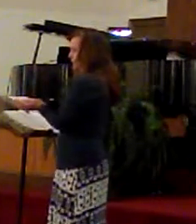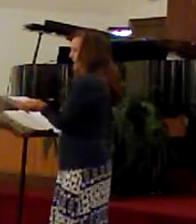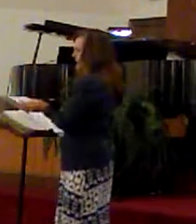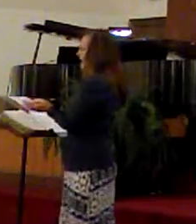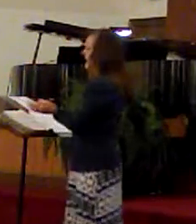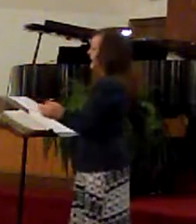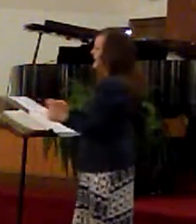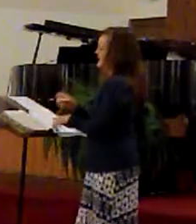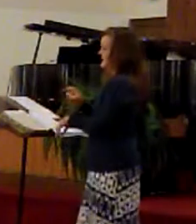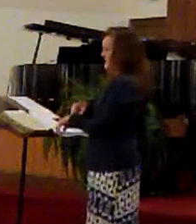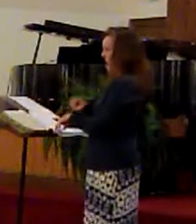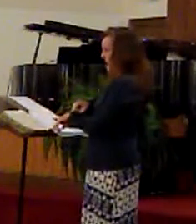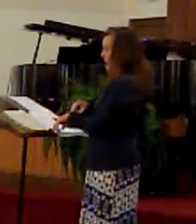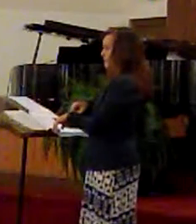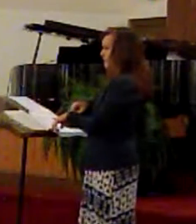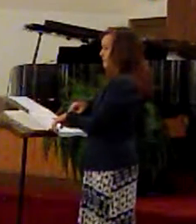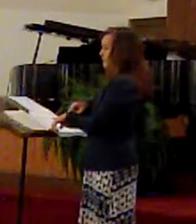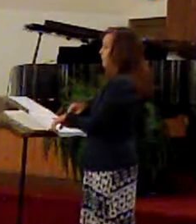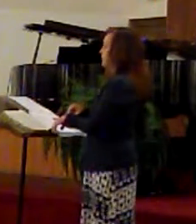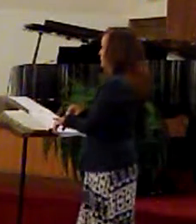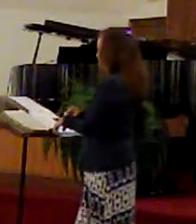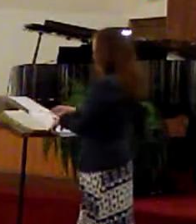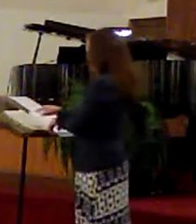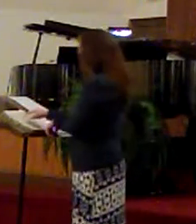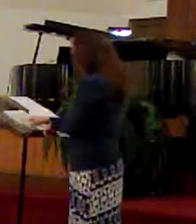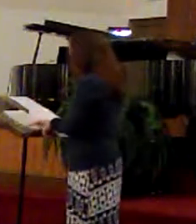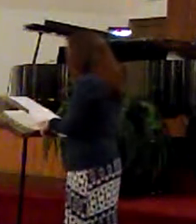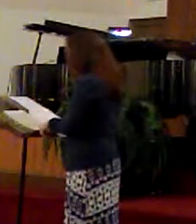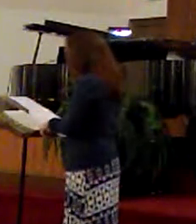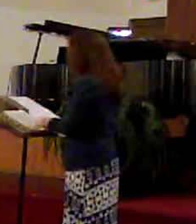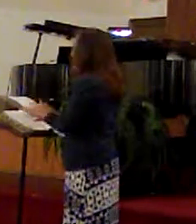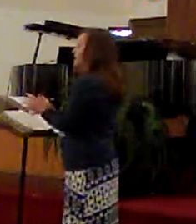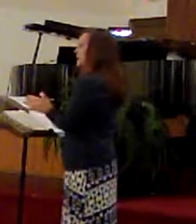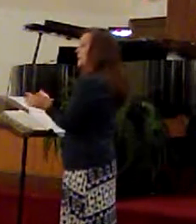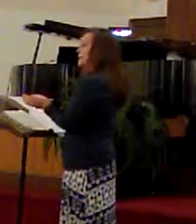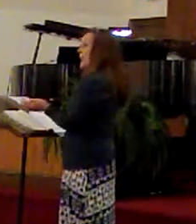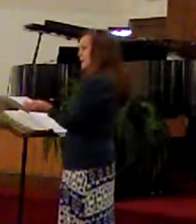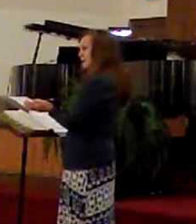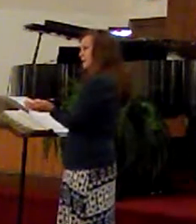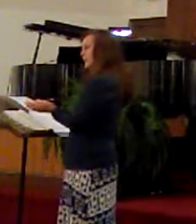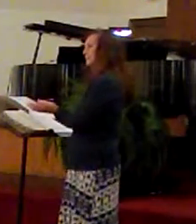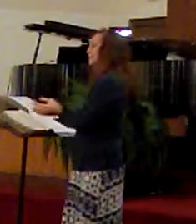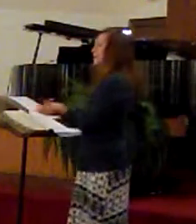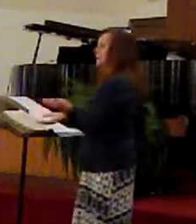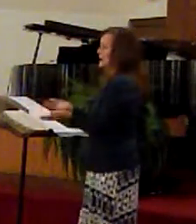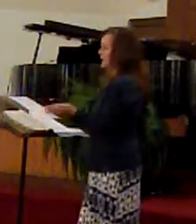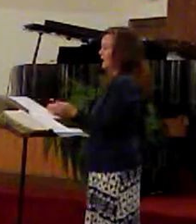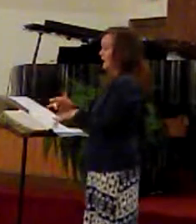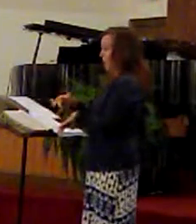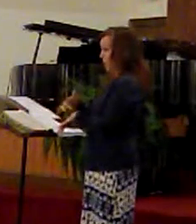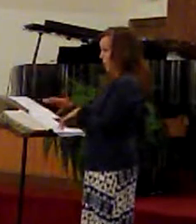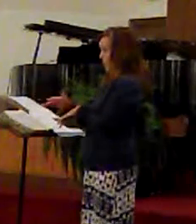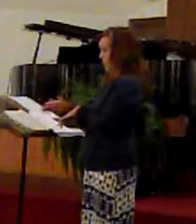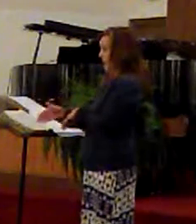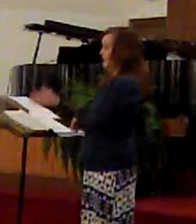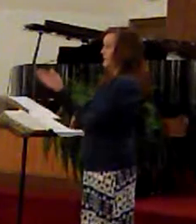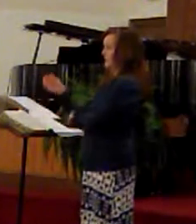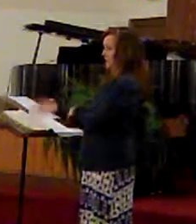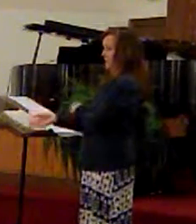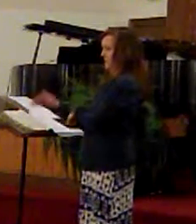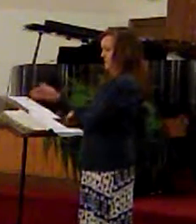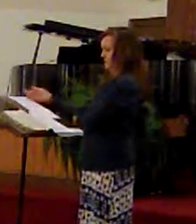time. And we talked about the difference between reading early and reading late in the day. You know, some would say, you know,